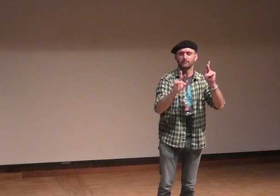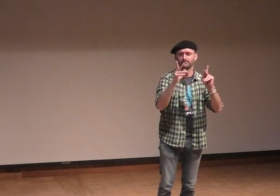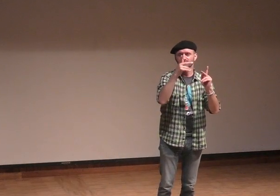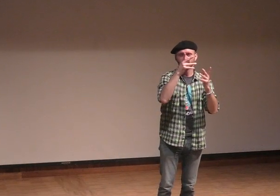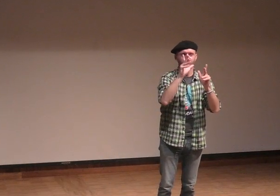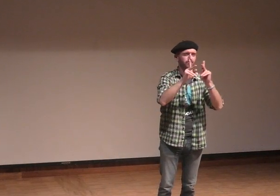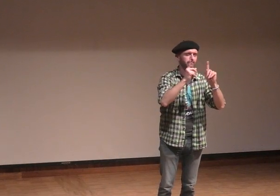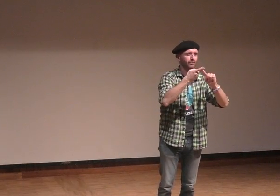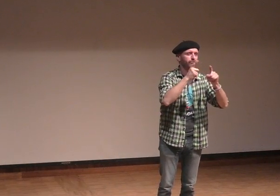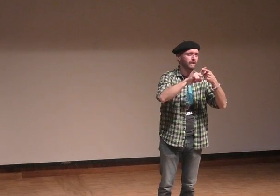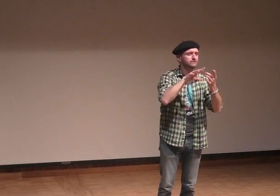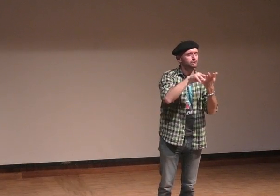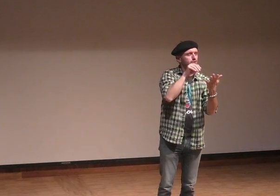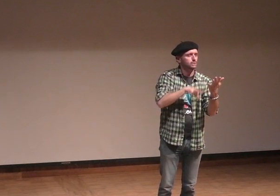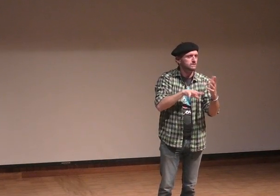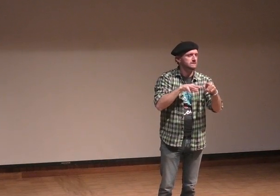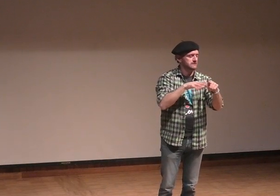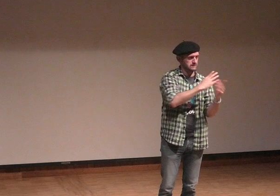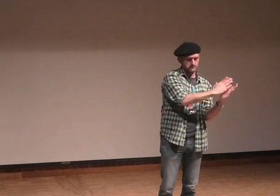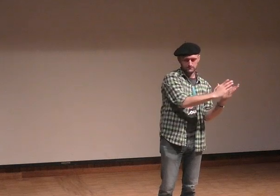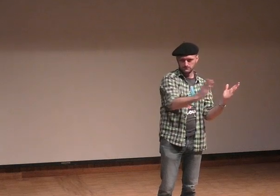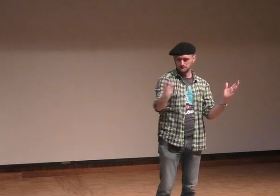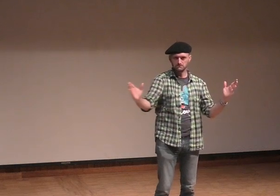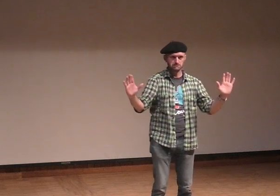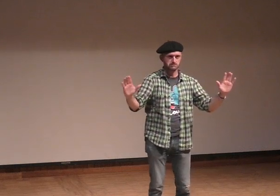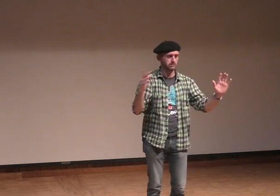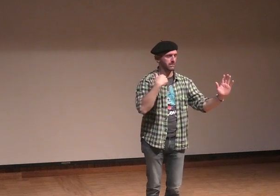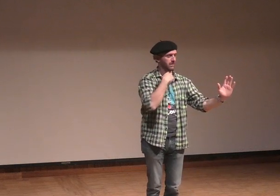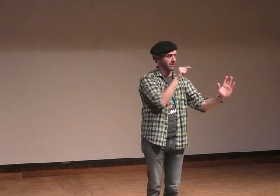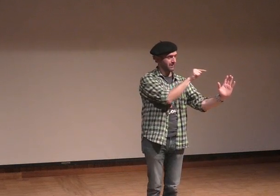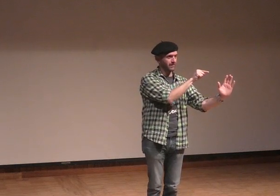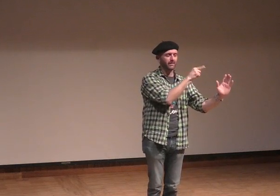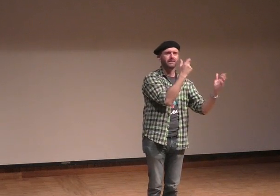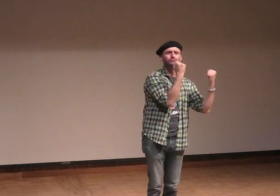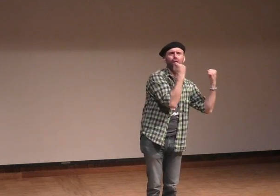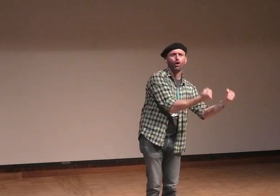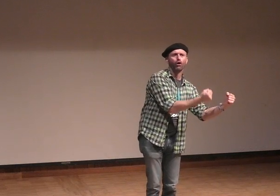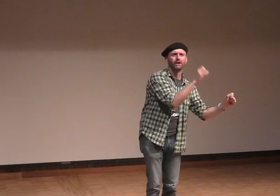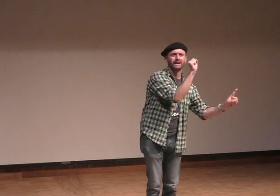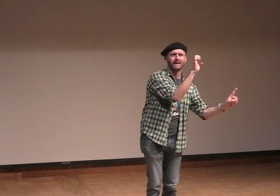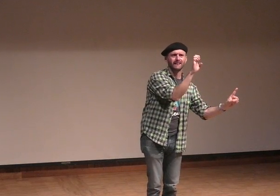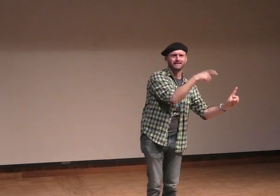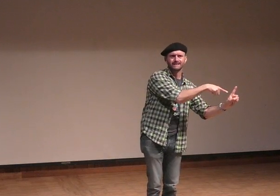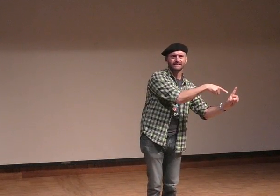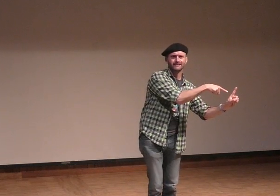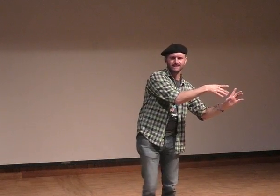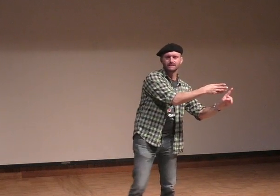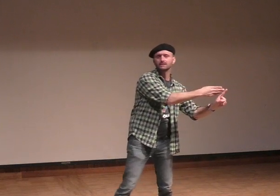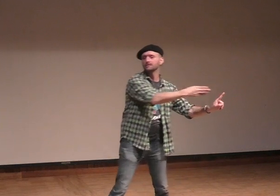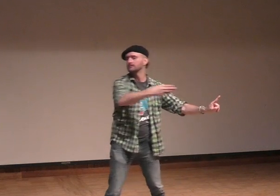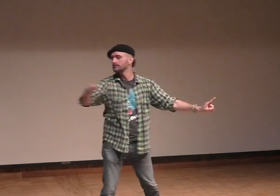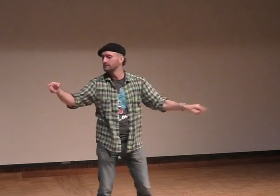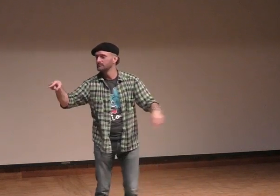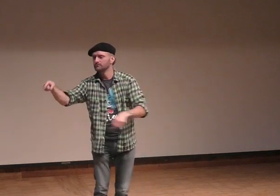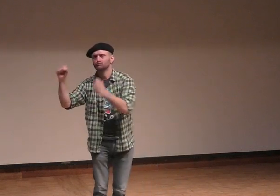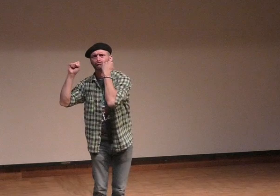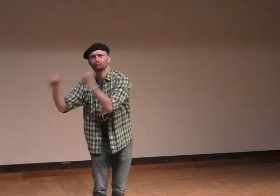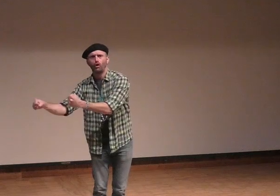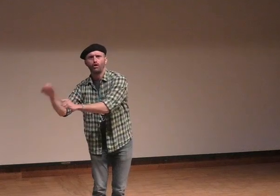So there's a whole range of people that are using ASL. There could be students or friends. So there's some that are using a strong English manner and